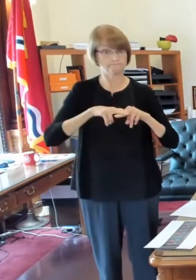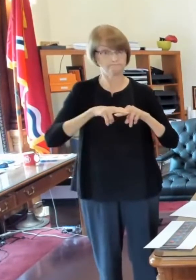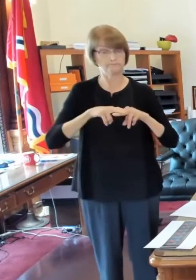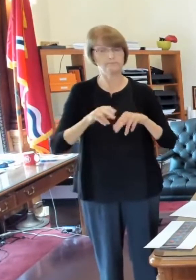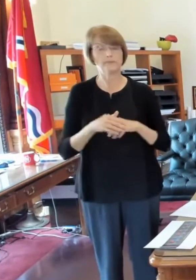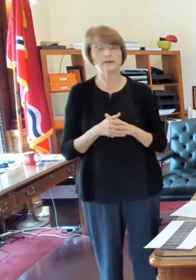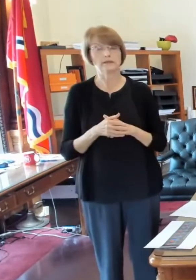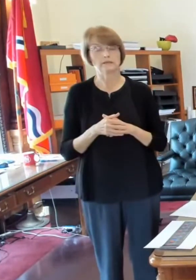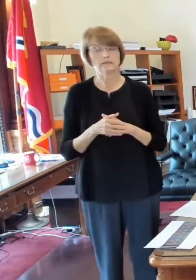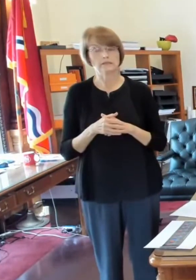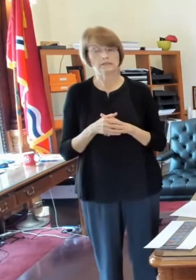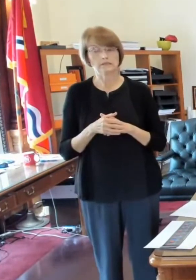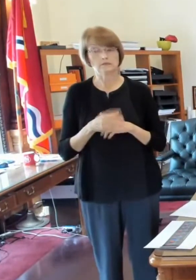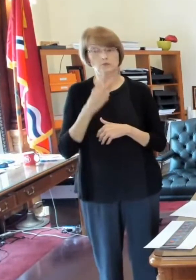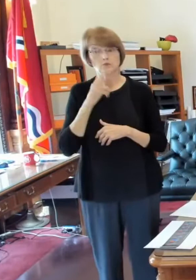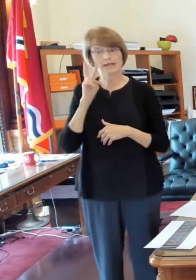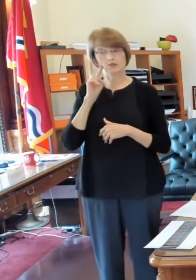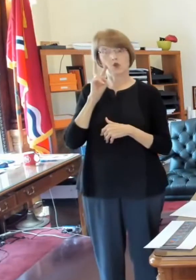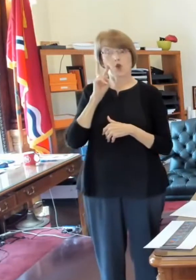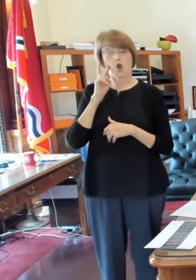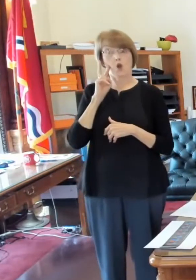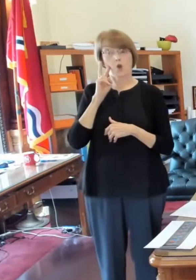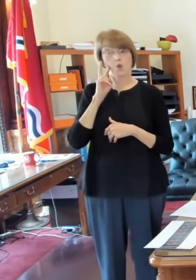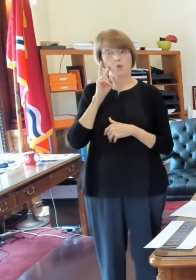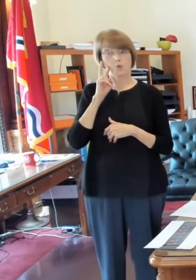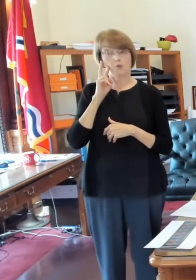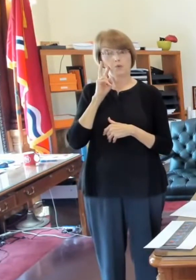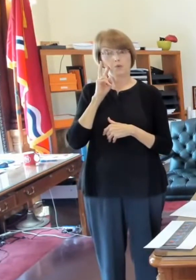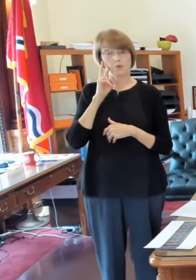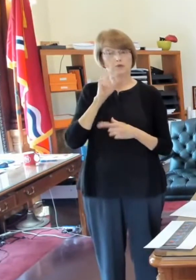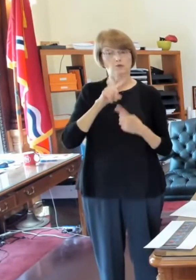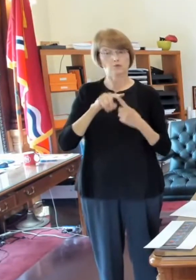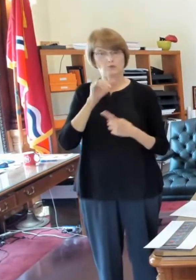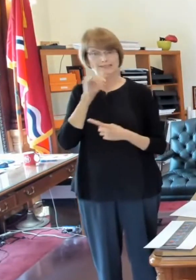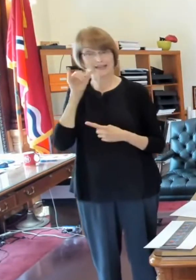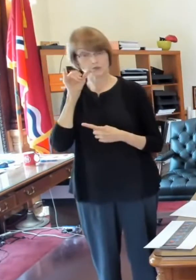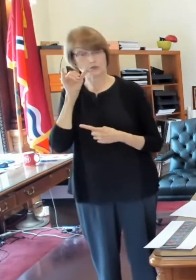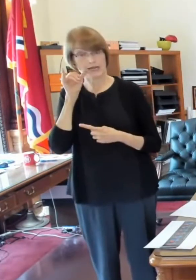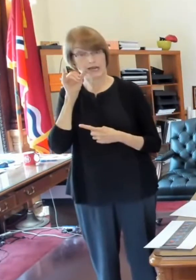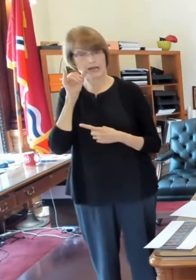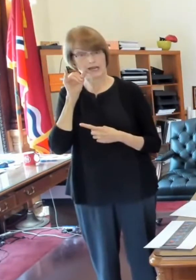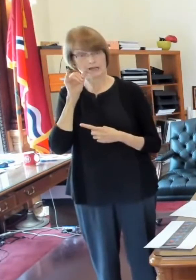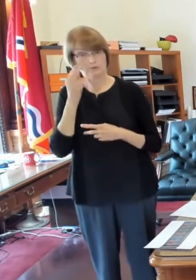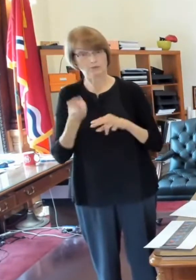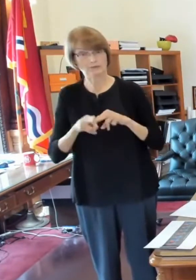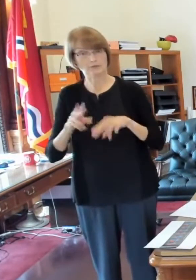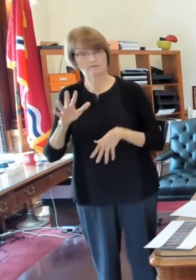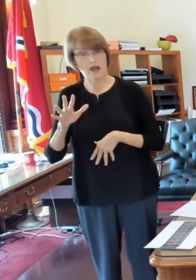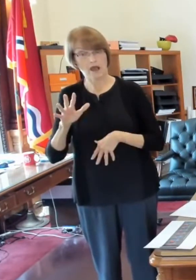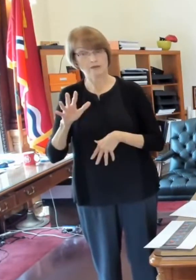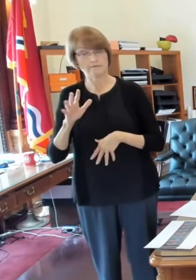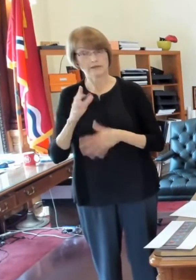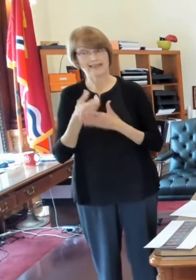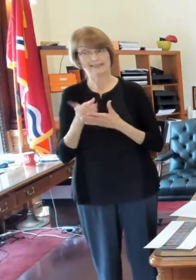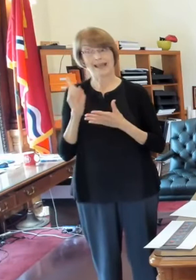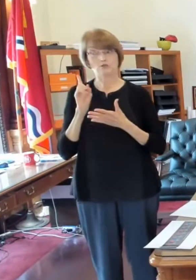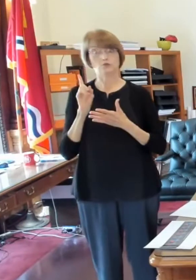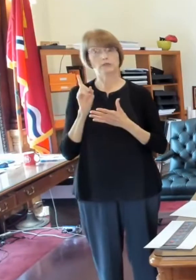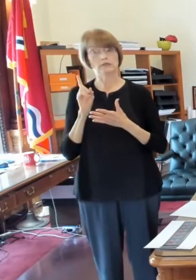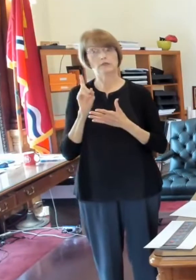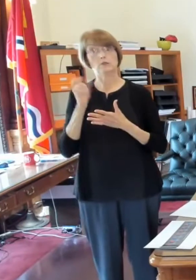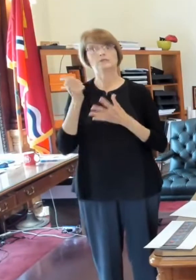It's up 5 from the day before and up as many as 10 from earlier last